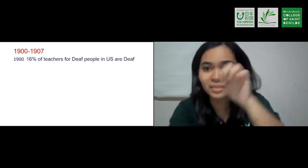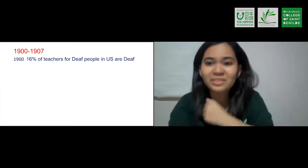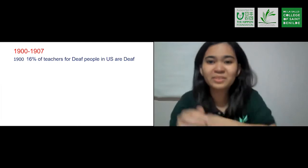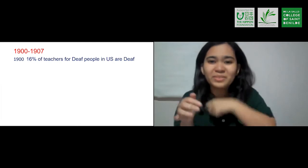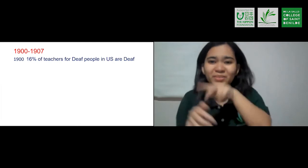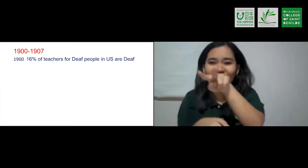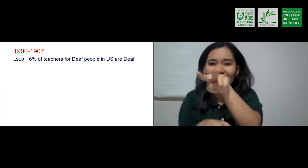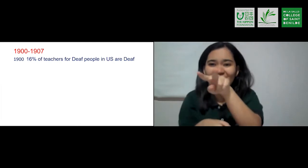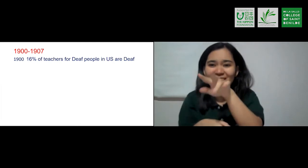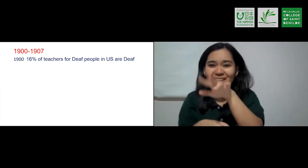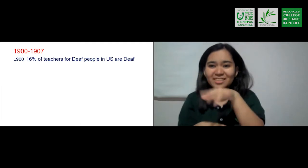Okay.